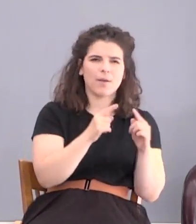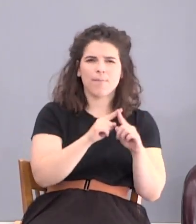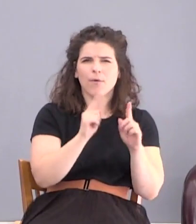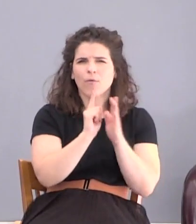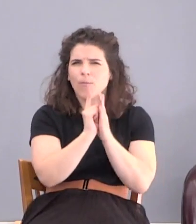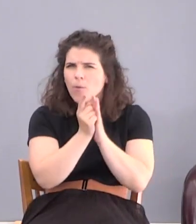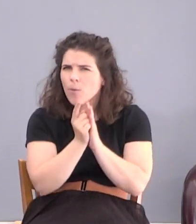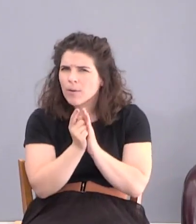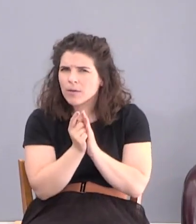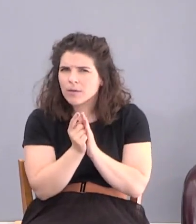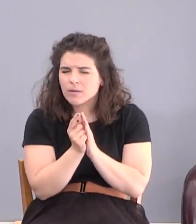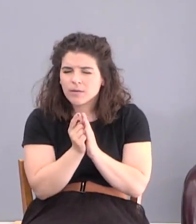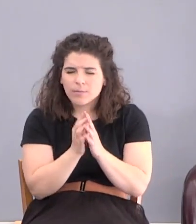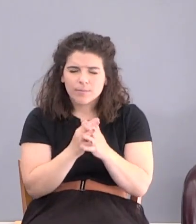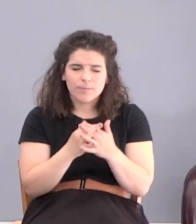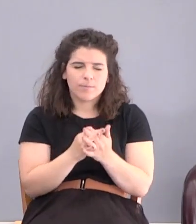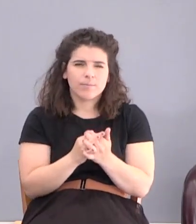moment.